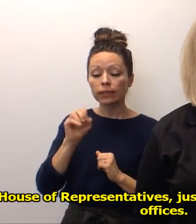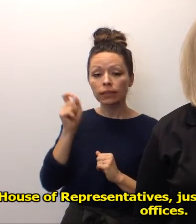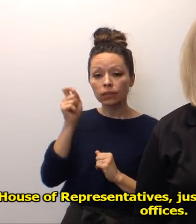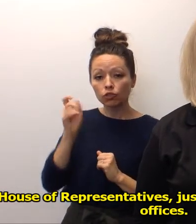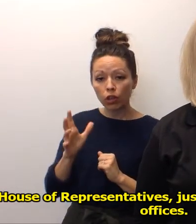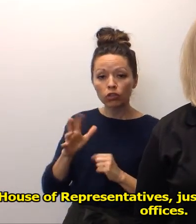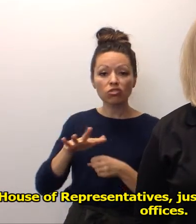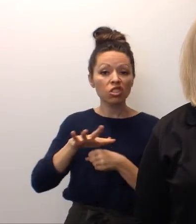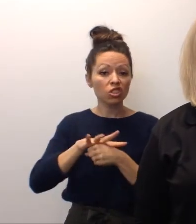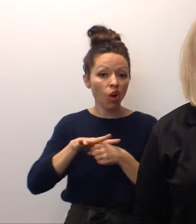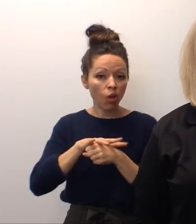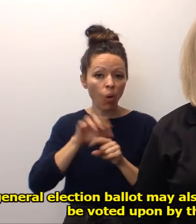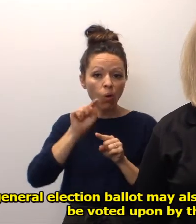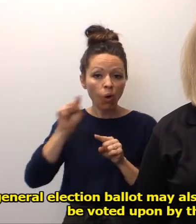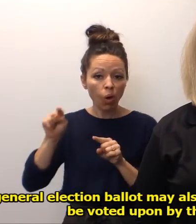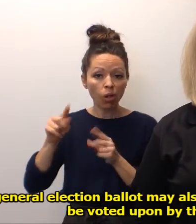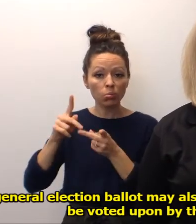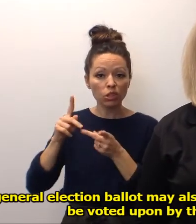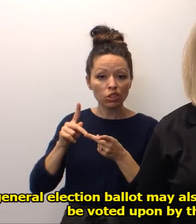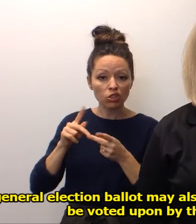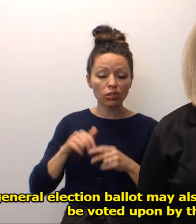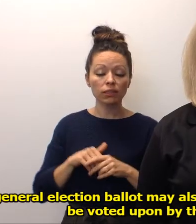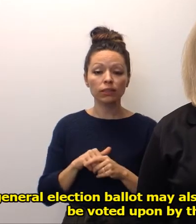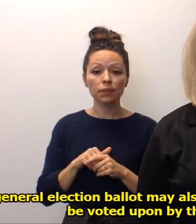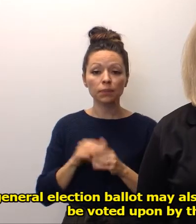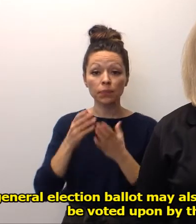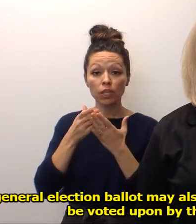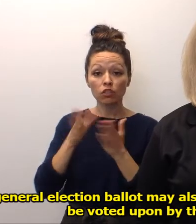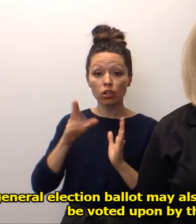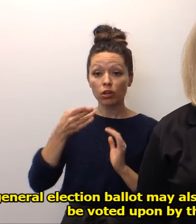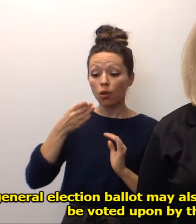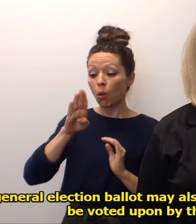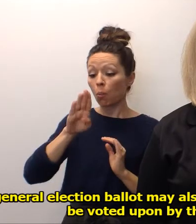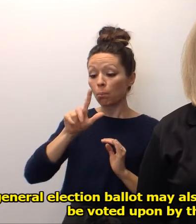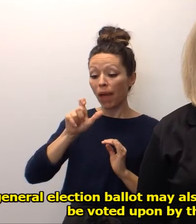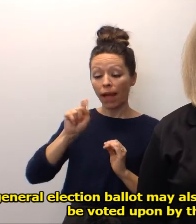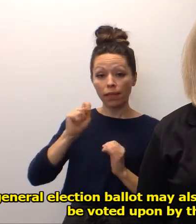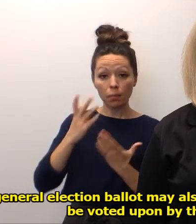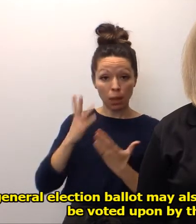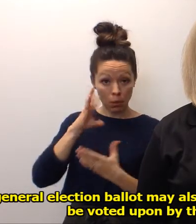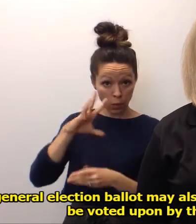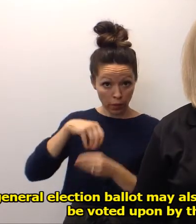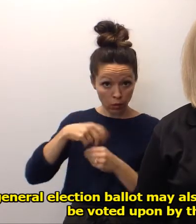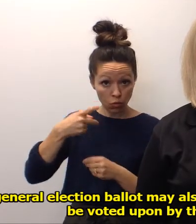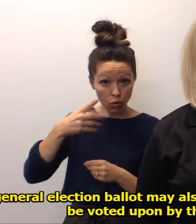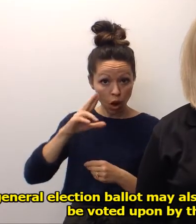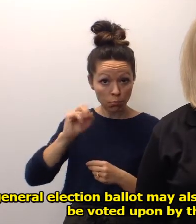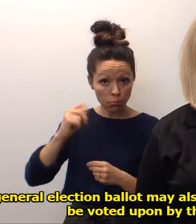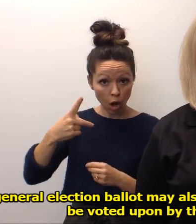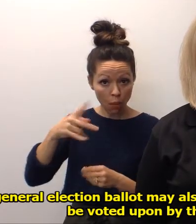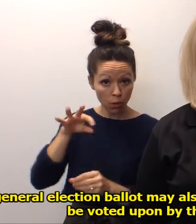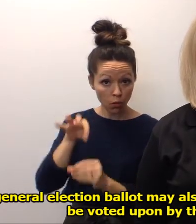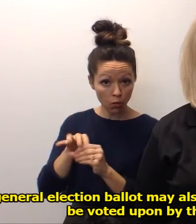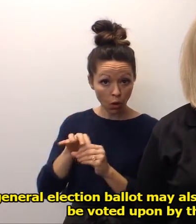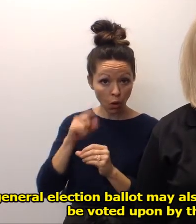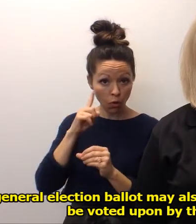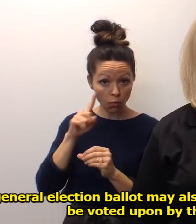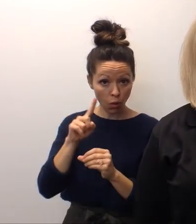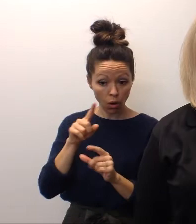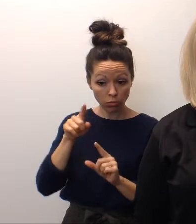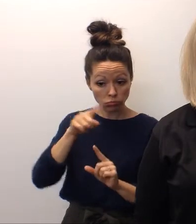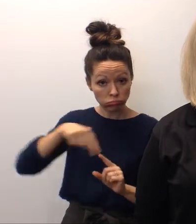local offices. The general election ballot may also contain propositions to be voted upon by the